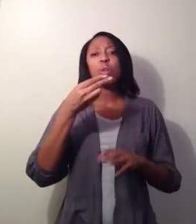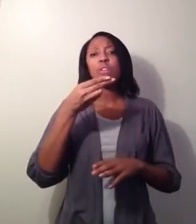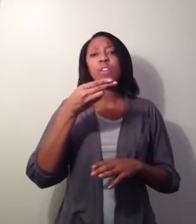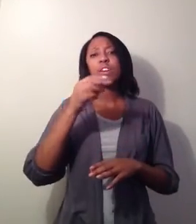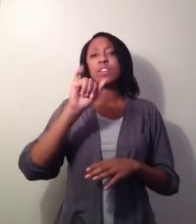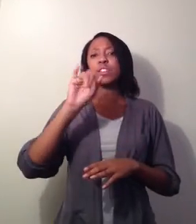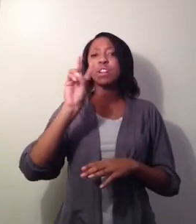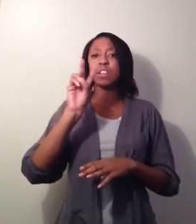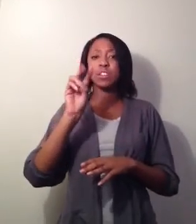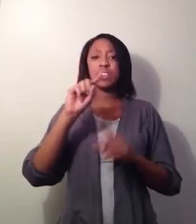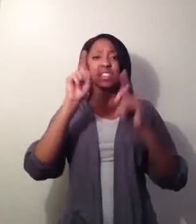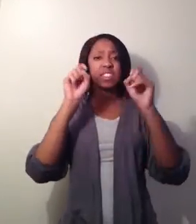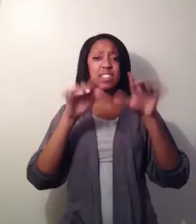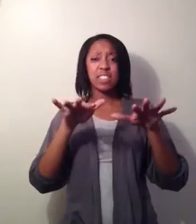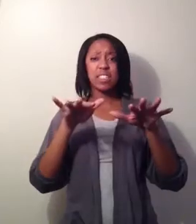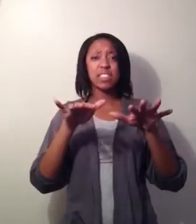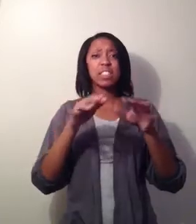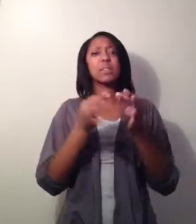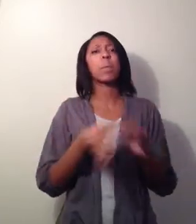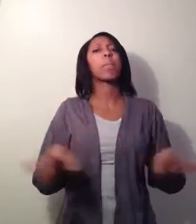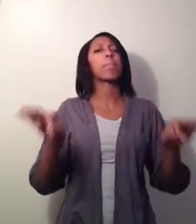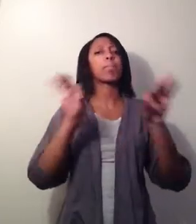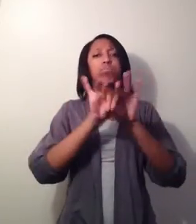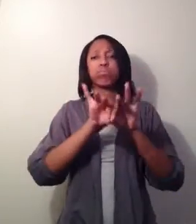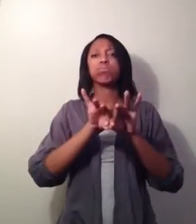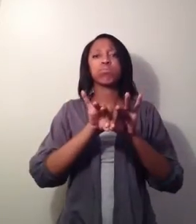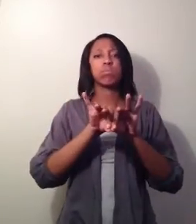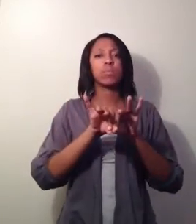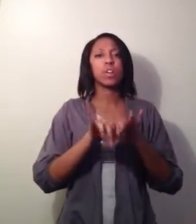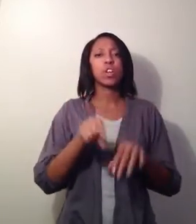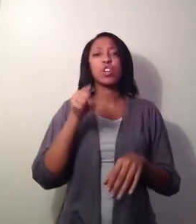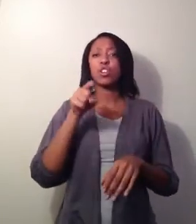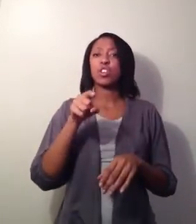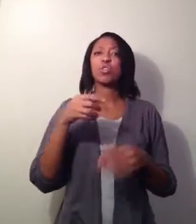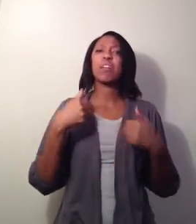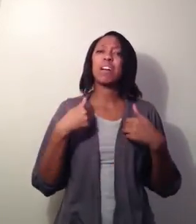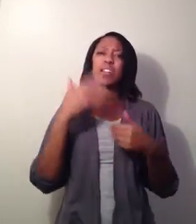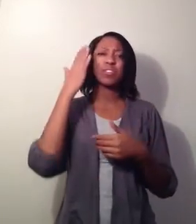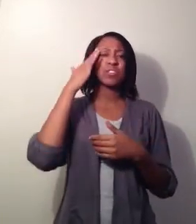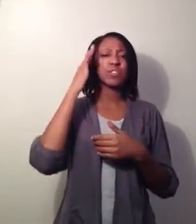underestimated. You have to know your status because HIV testing is the entryway for